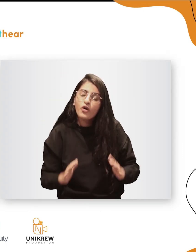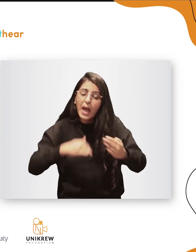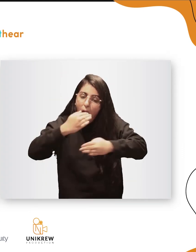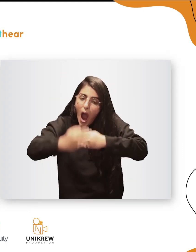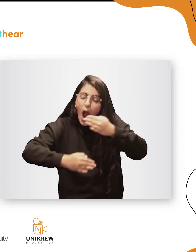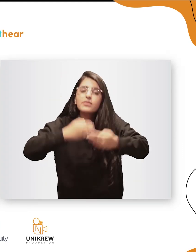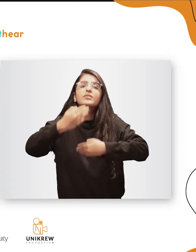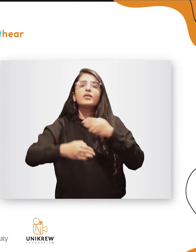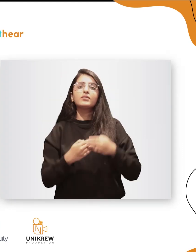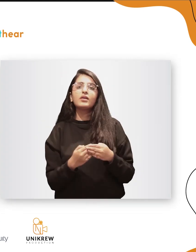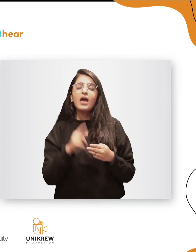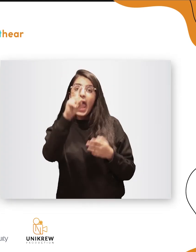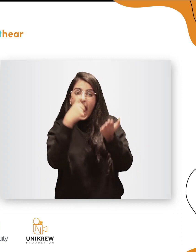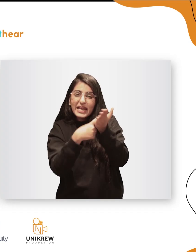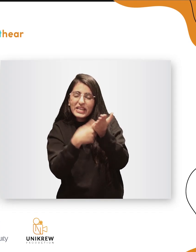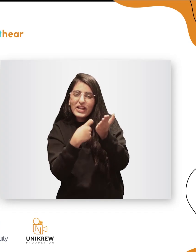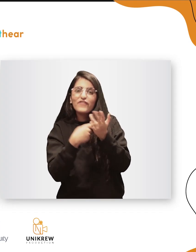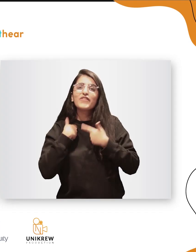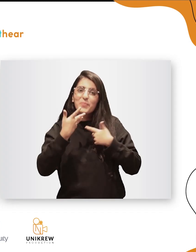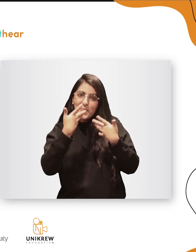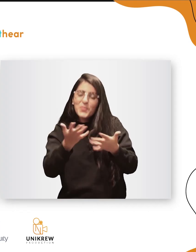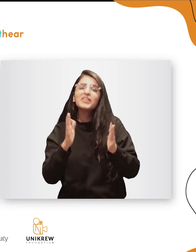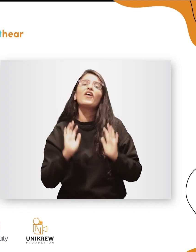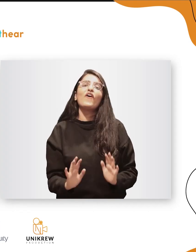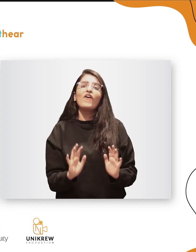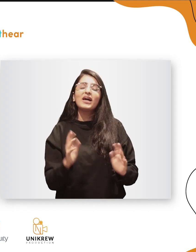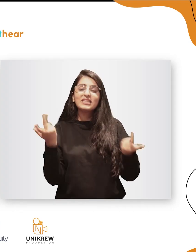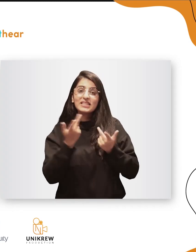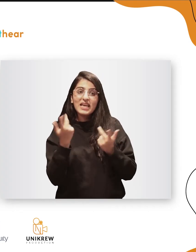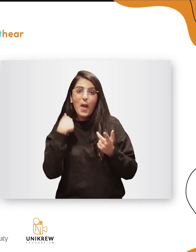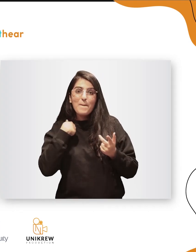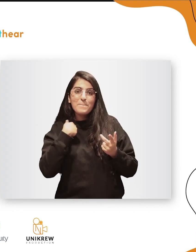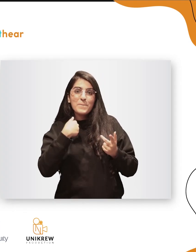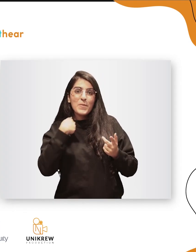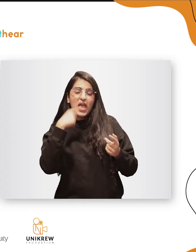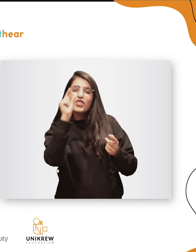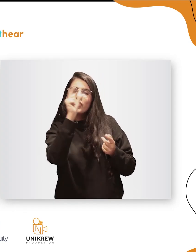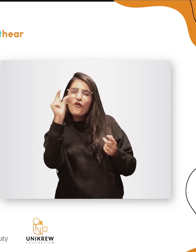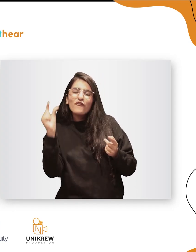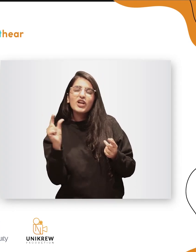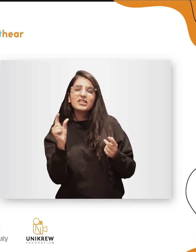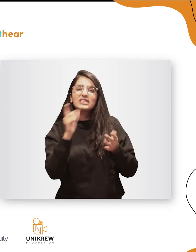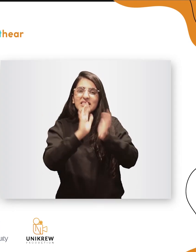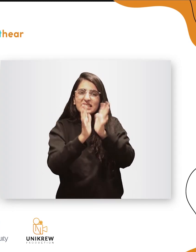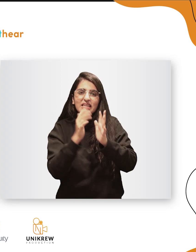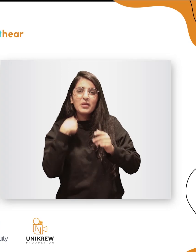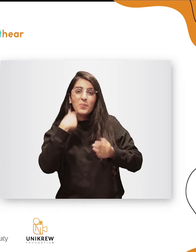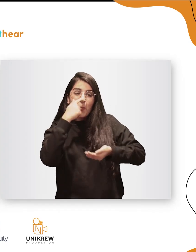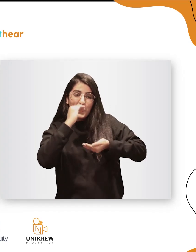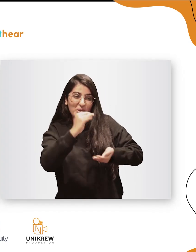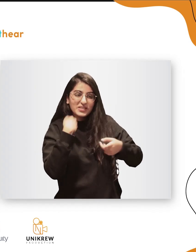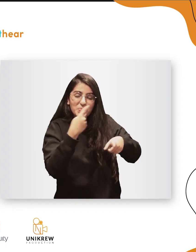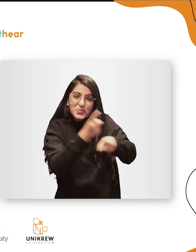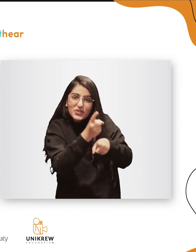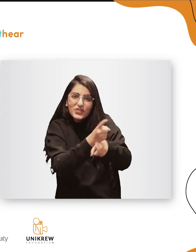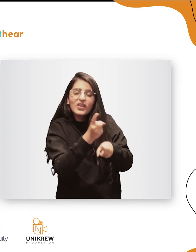And small example, but I was just a few signs that I've picked up. I was trying to teach